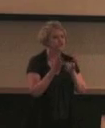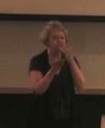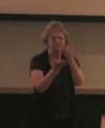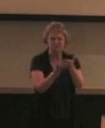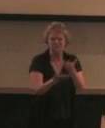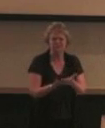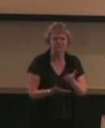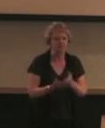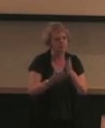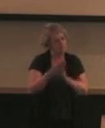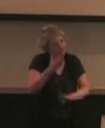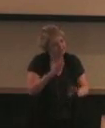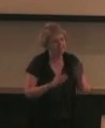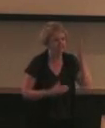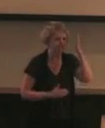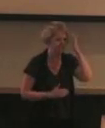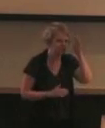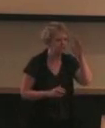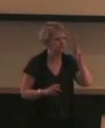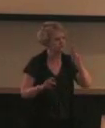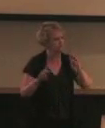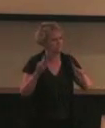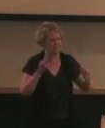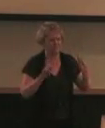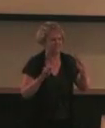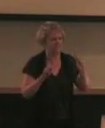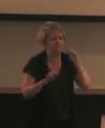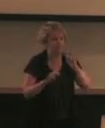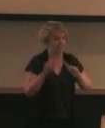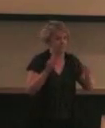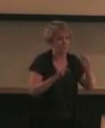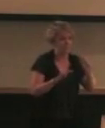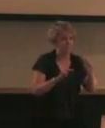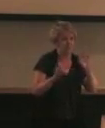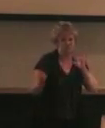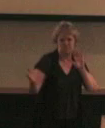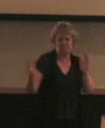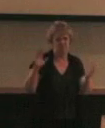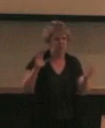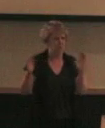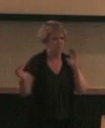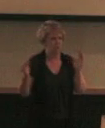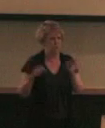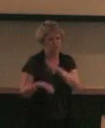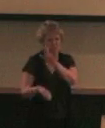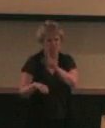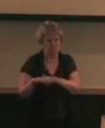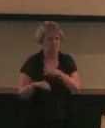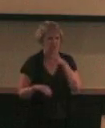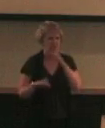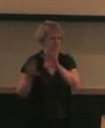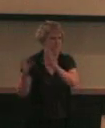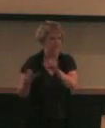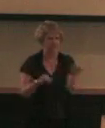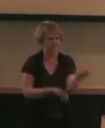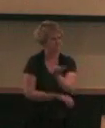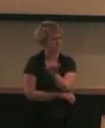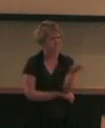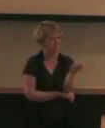proven that the basic intelligence of deaf people is comparable to that of normal hearing